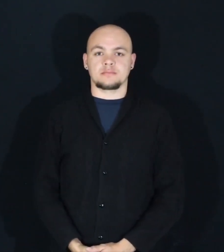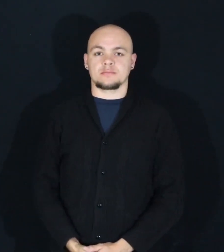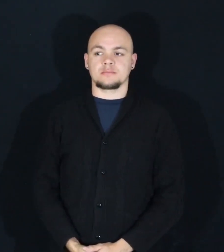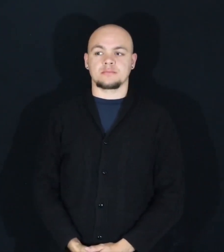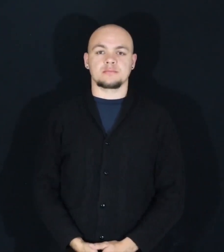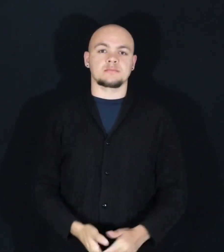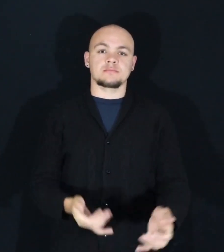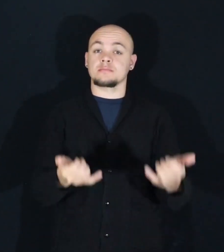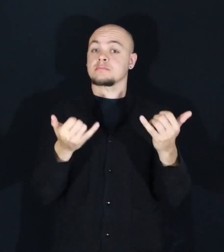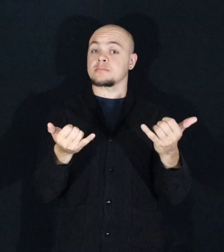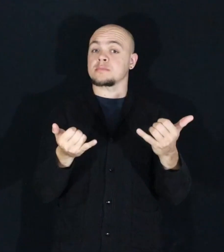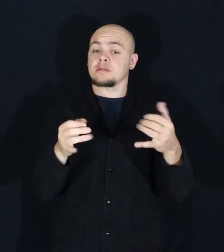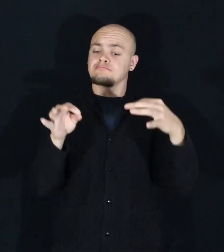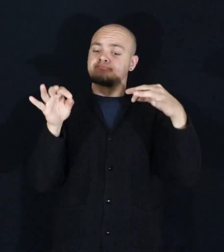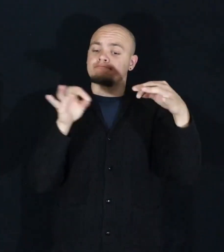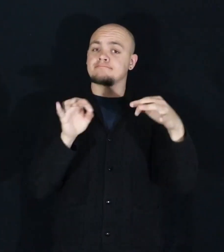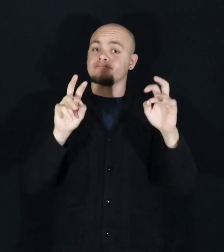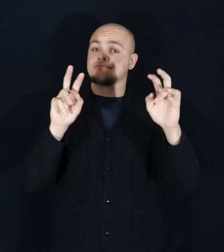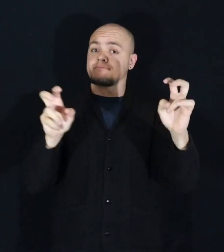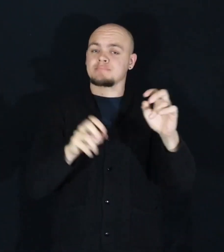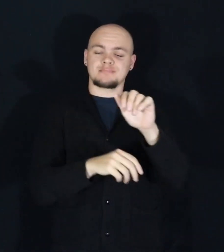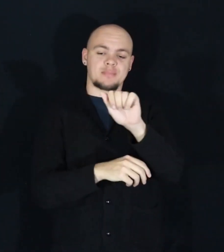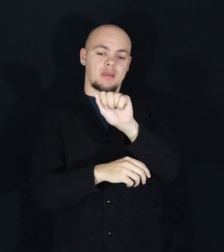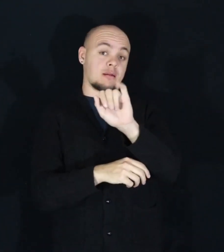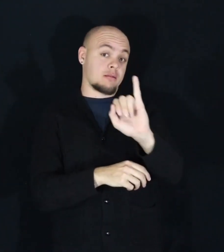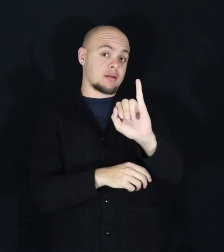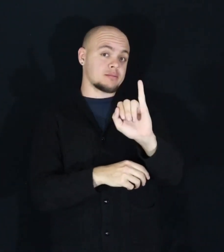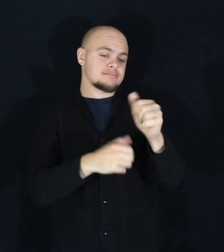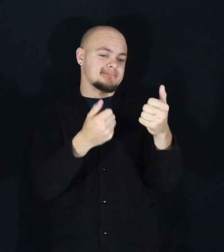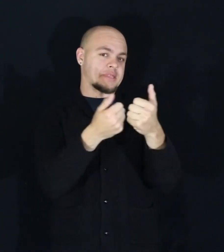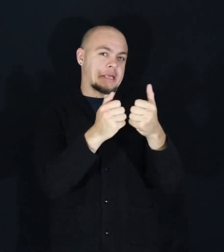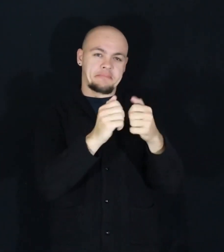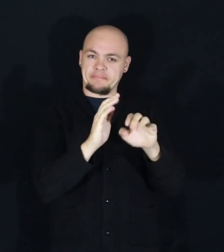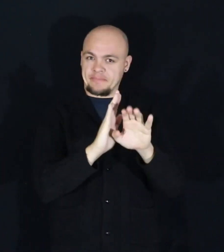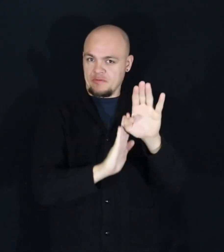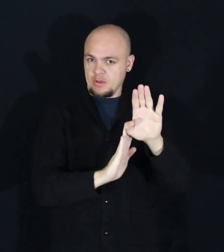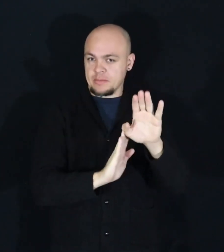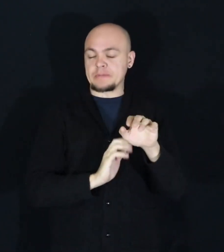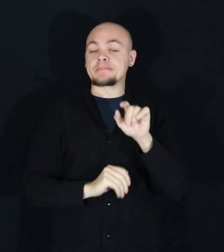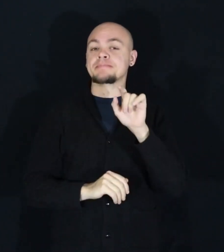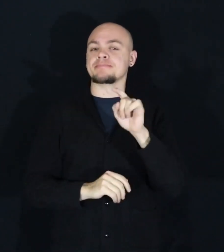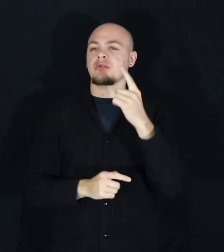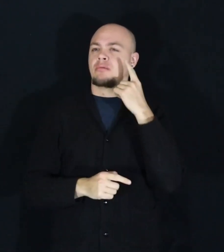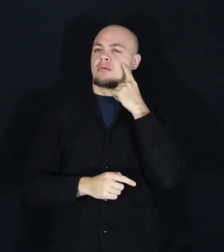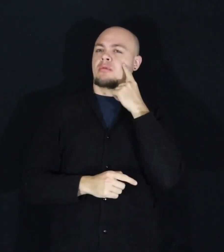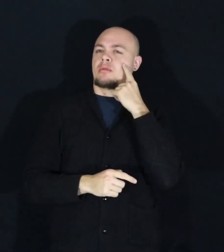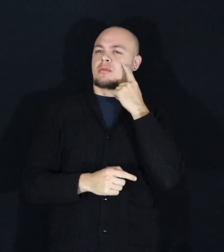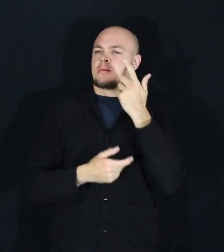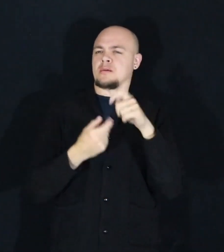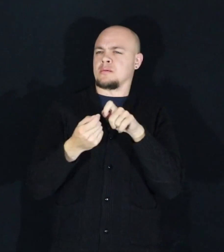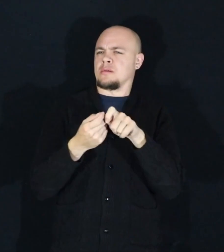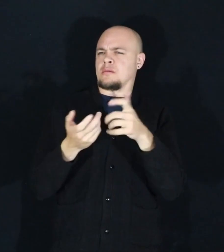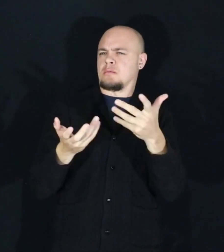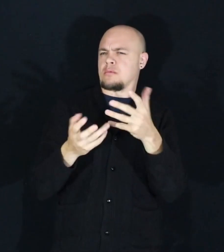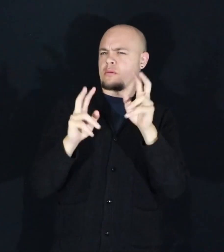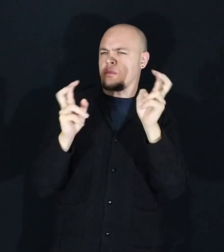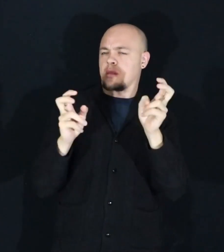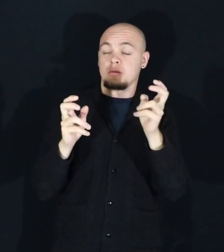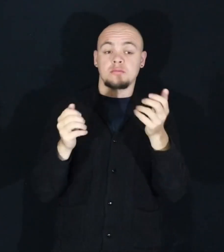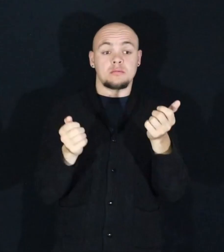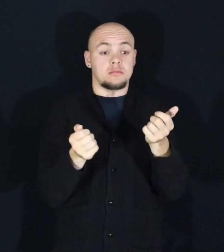Today, I'm going to talk to you about AI for game development. Now, you may wonder, what about it specifically?